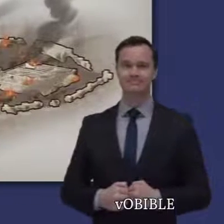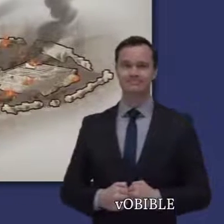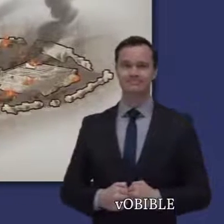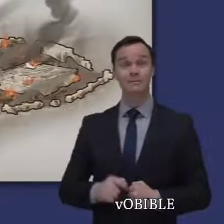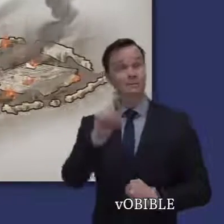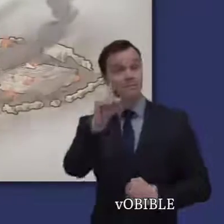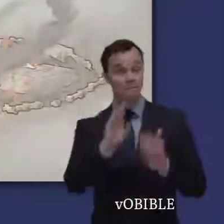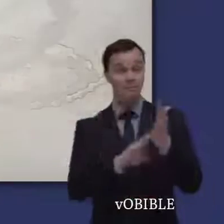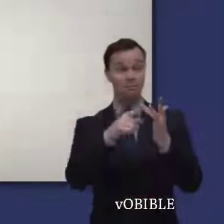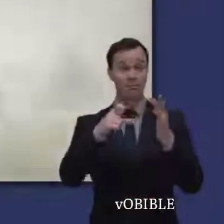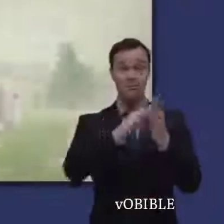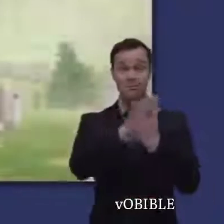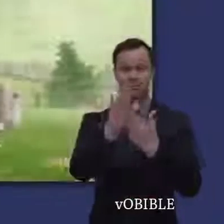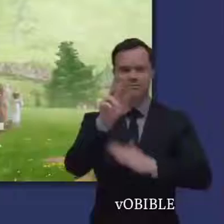ruins.